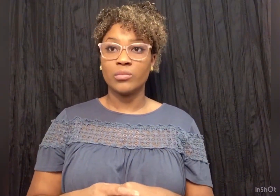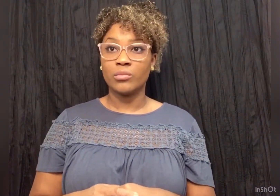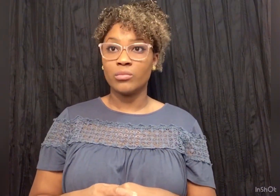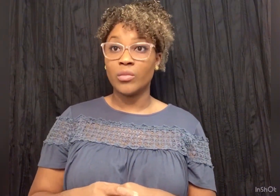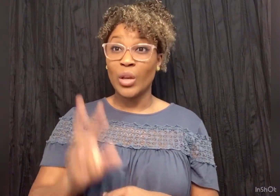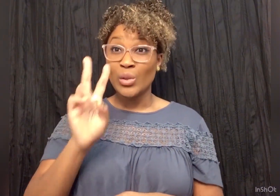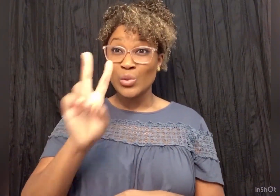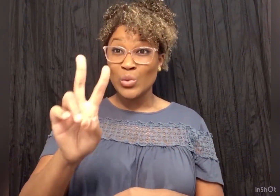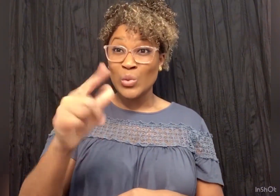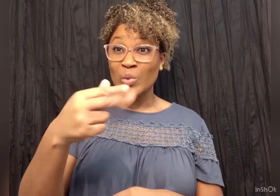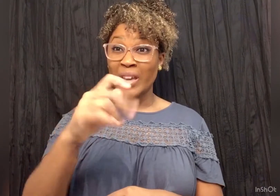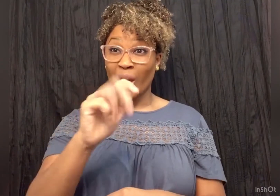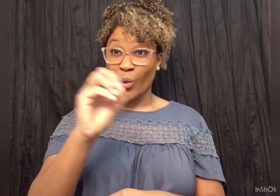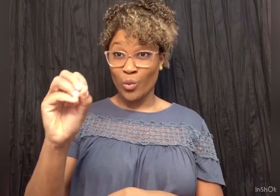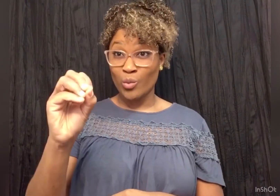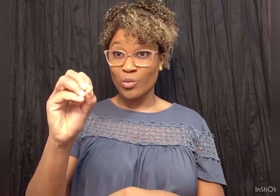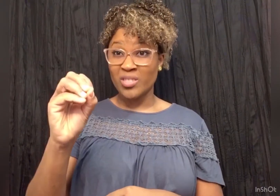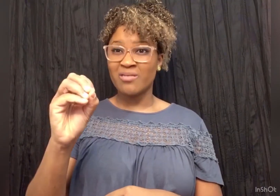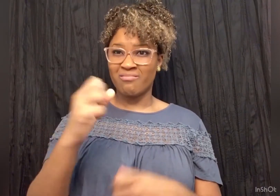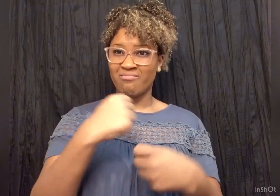2 ghettos were created in Siget.